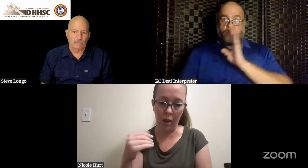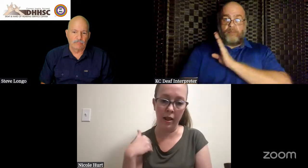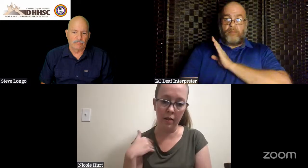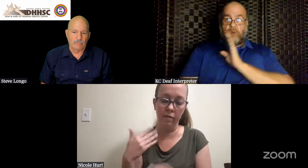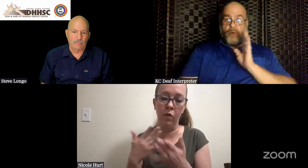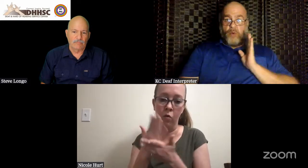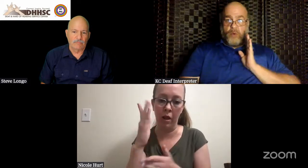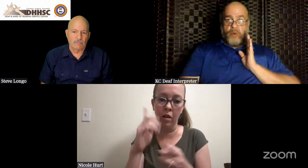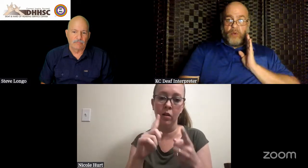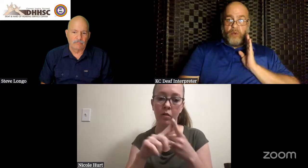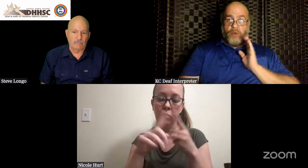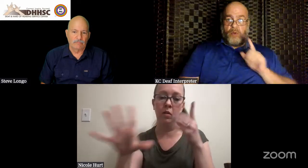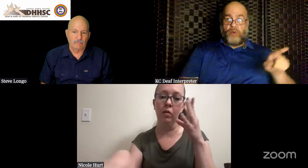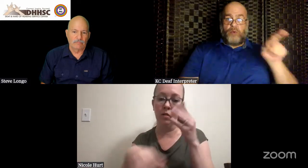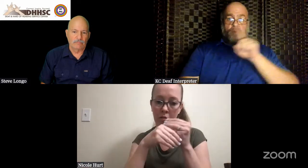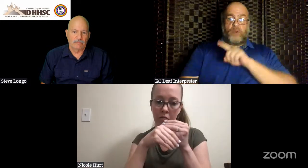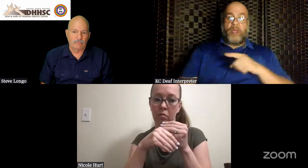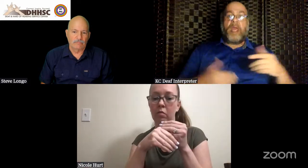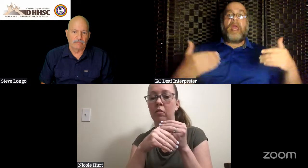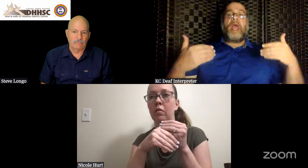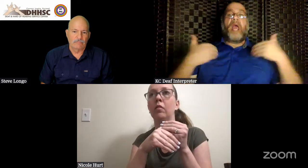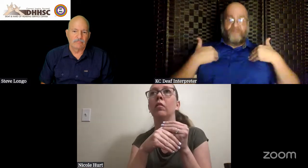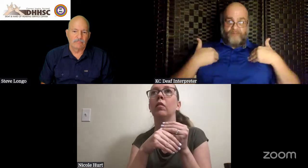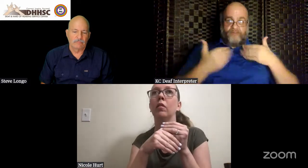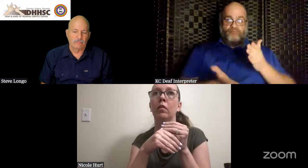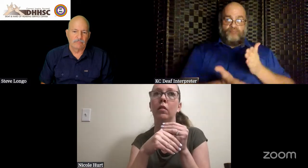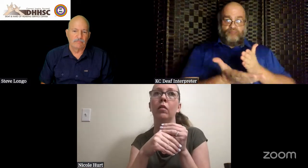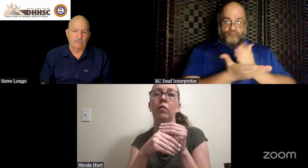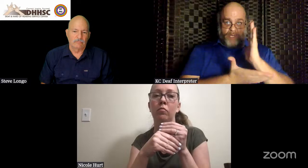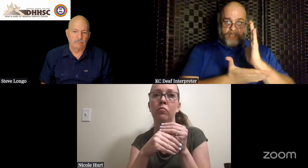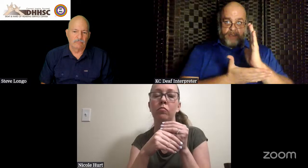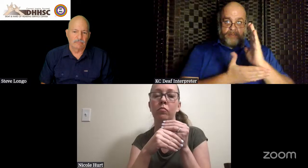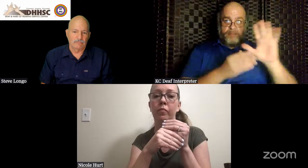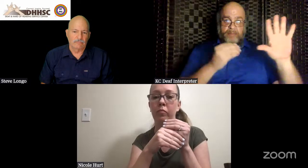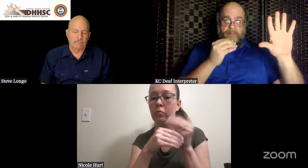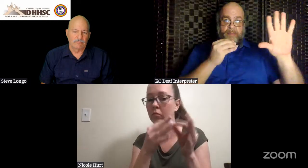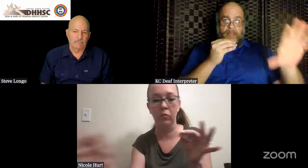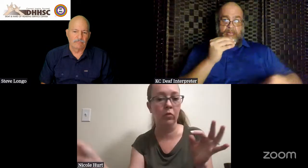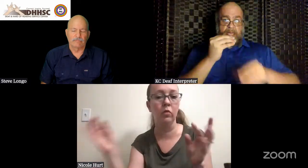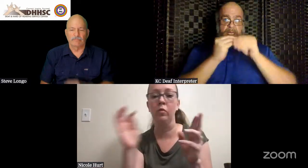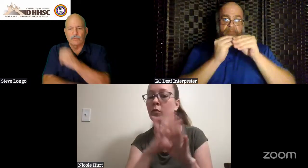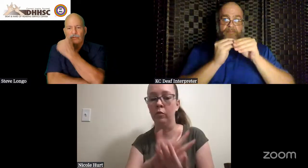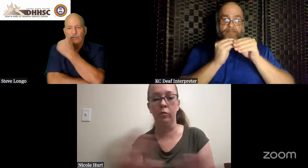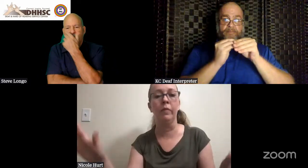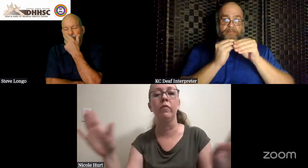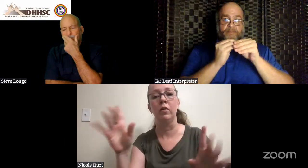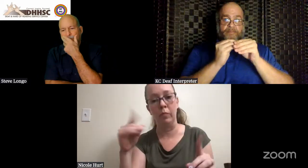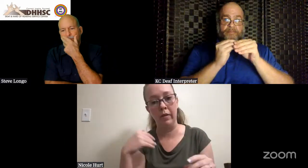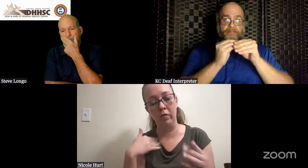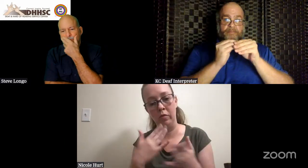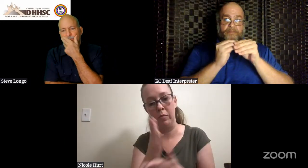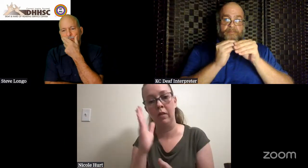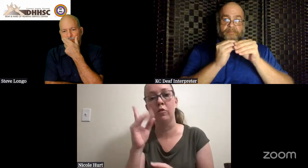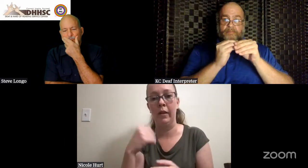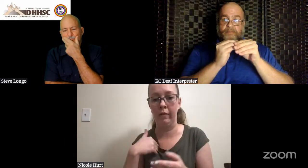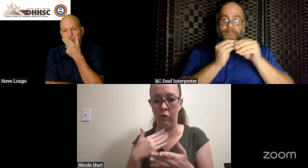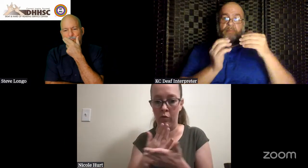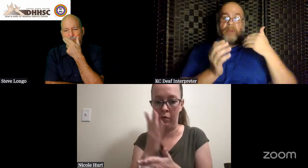before we make this motion, I would like to inform the board that you have the right